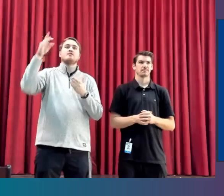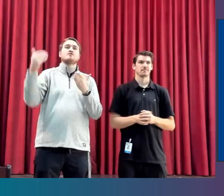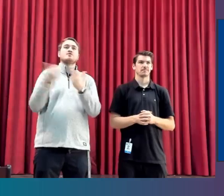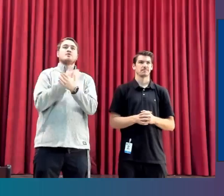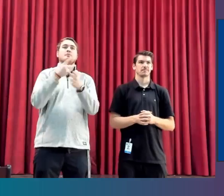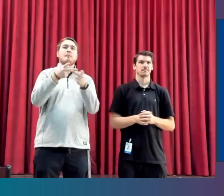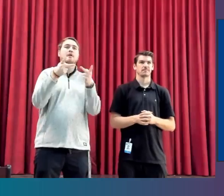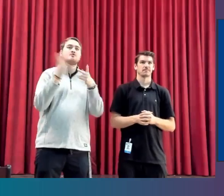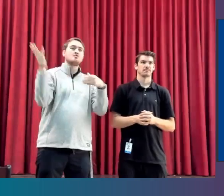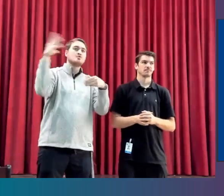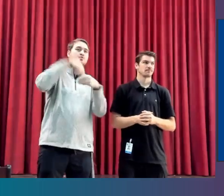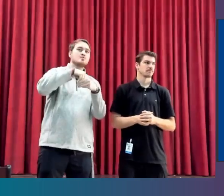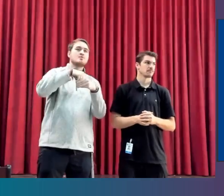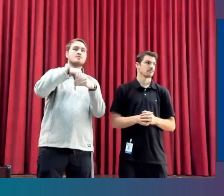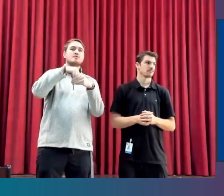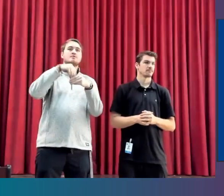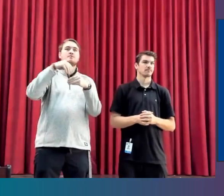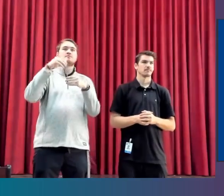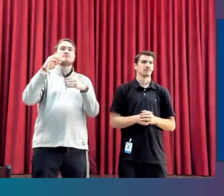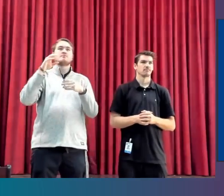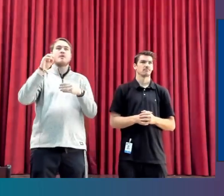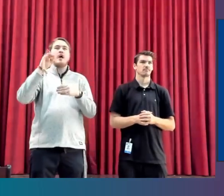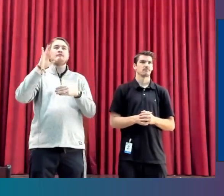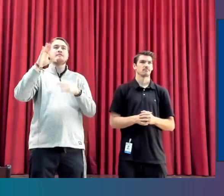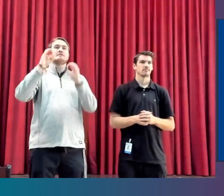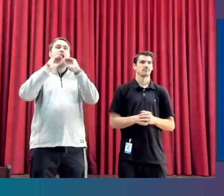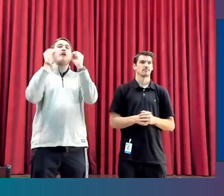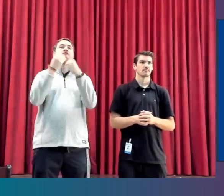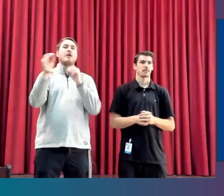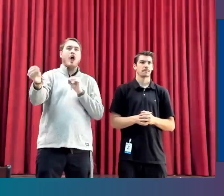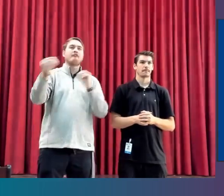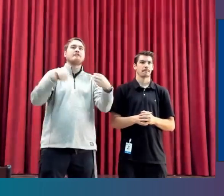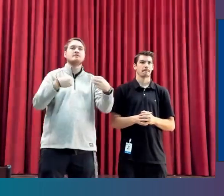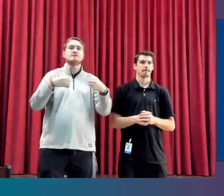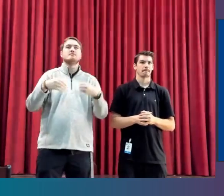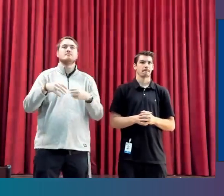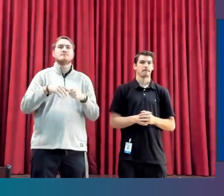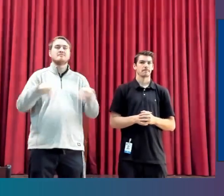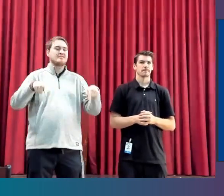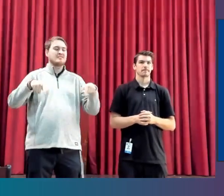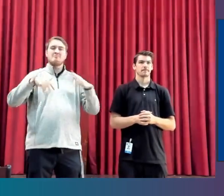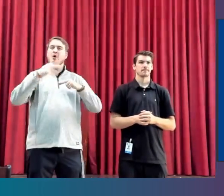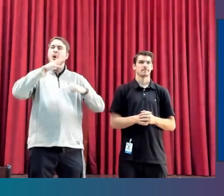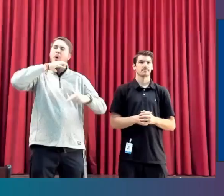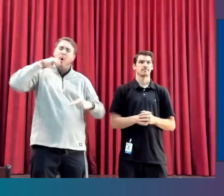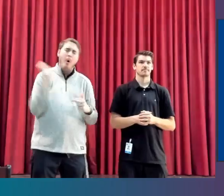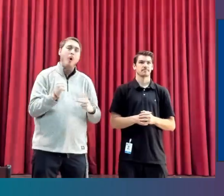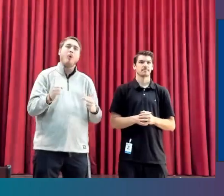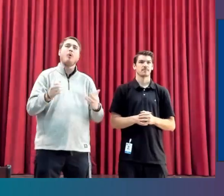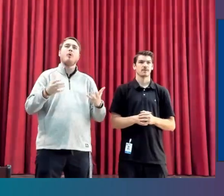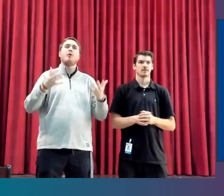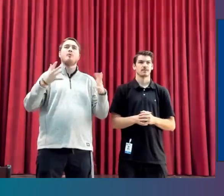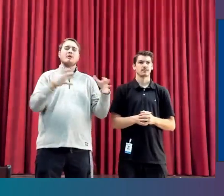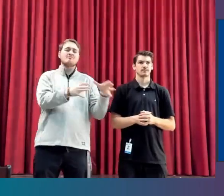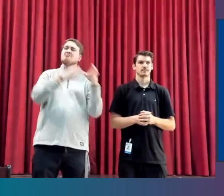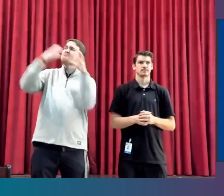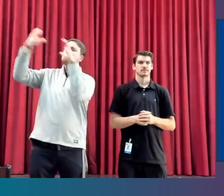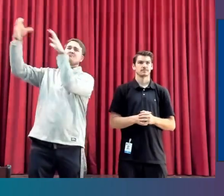I was wondering if it's possible to find a place that has an office in it,